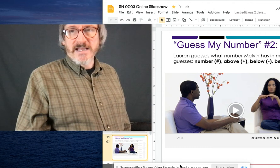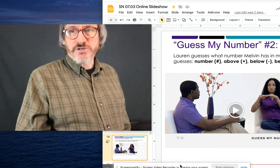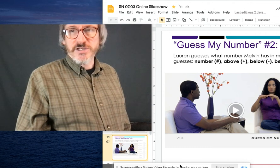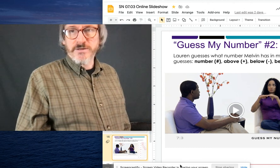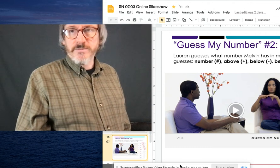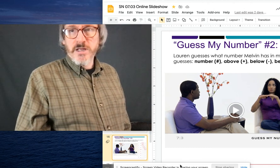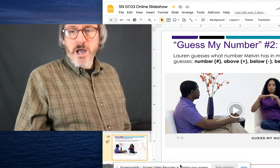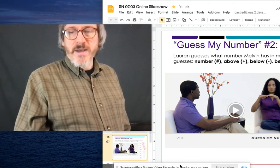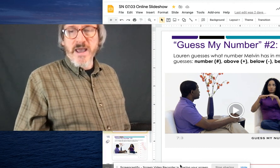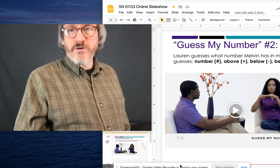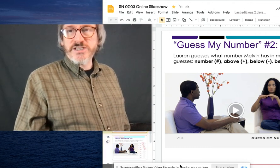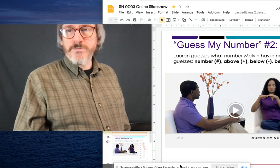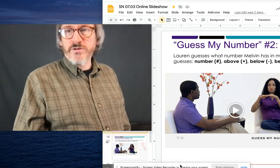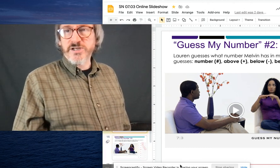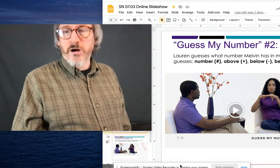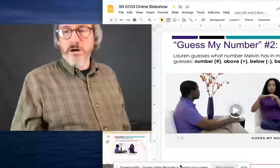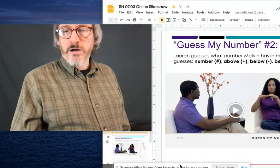Now,